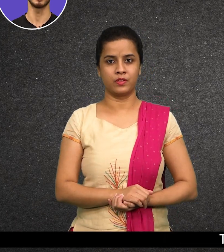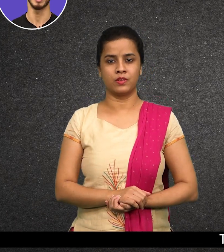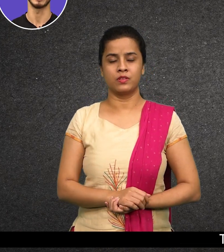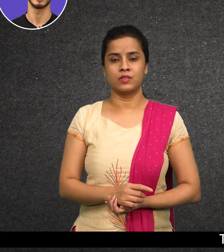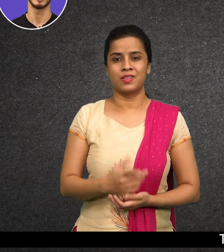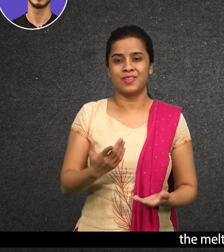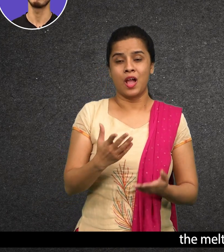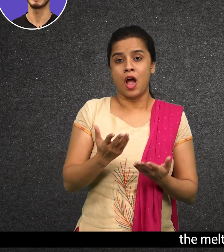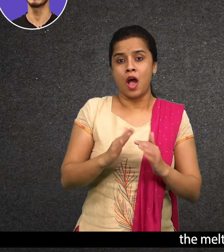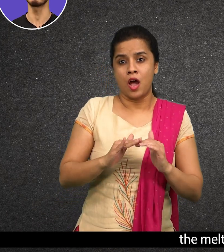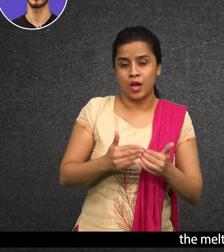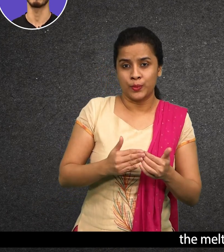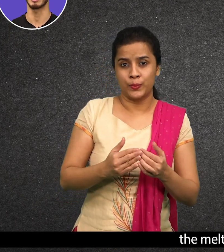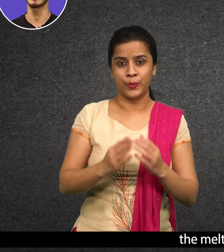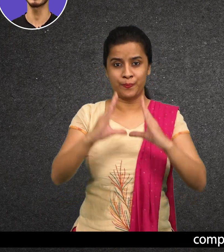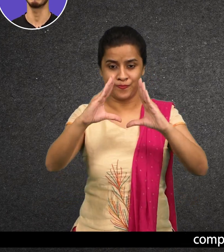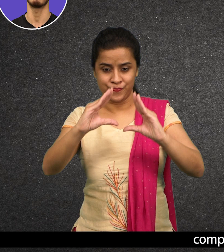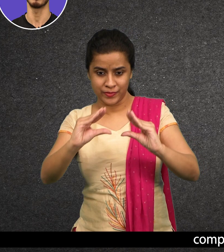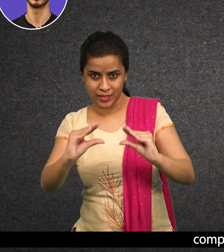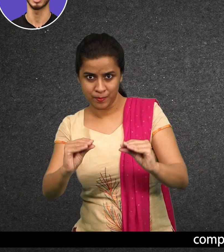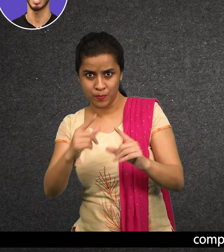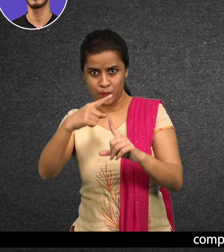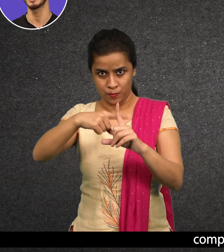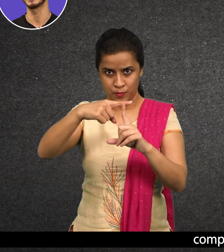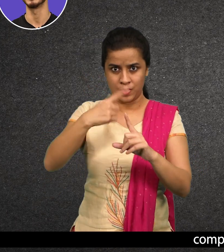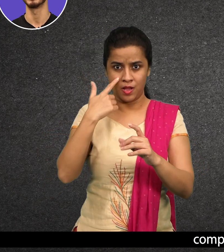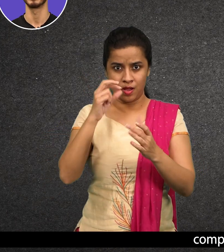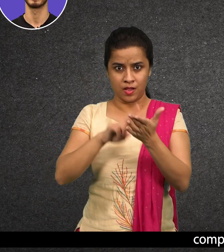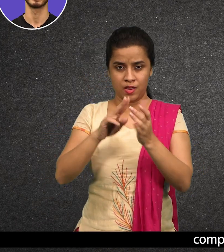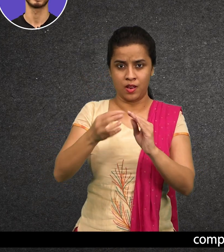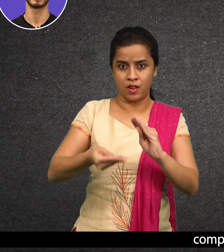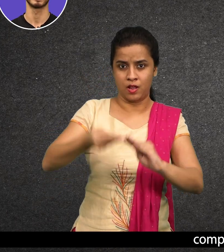That is why the melting point of ionic compounds are high.